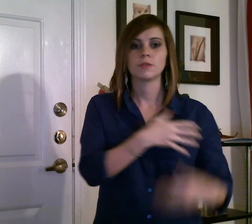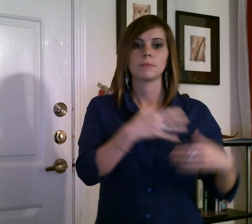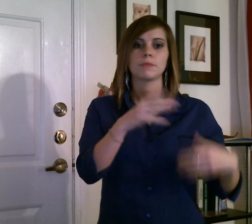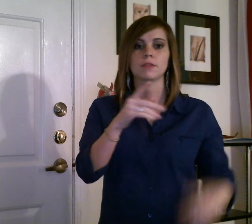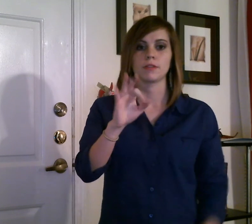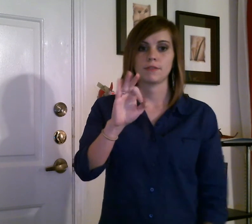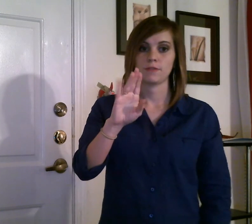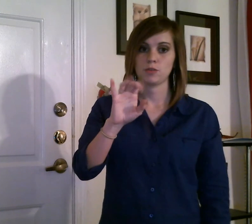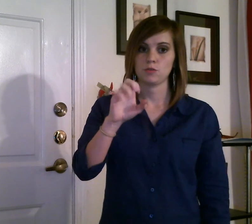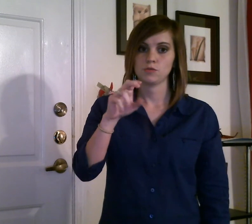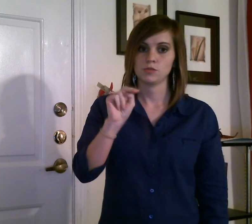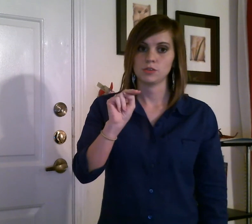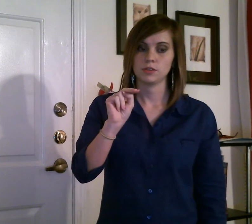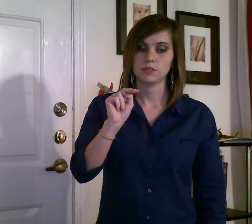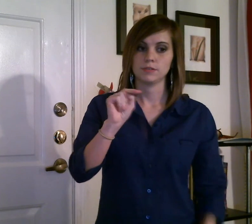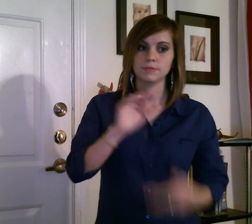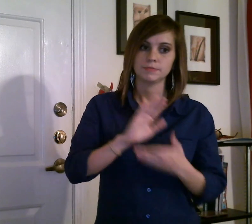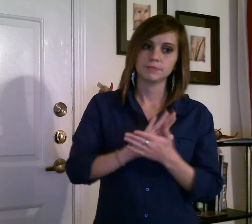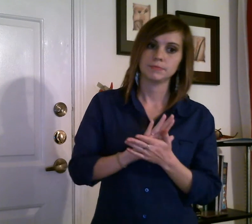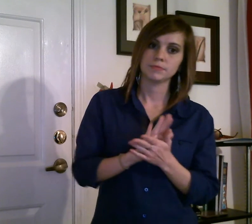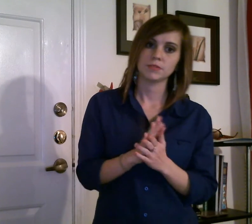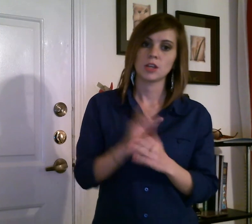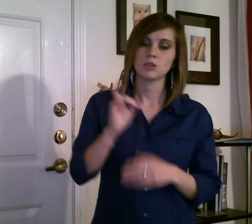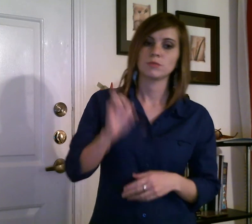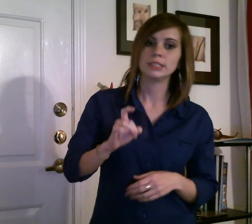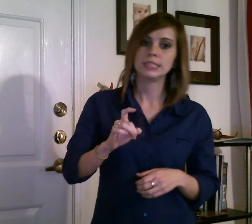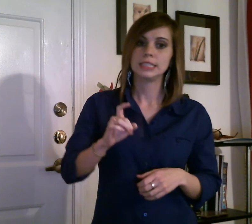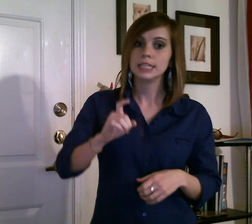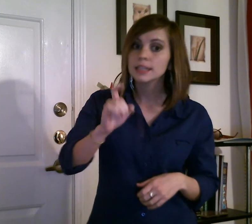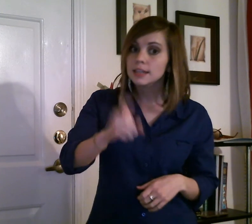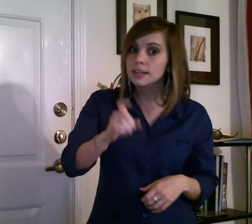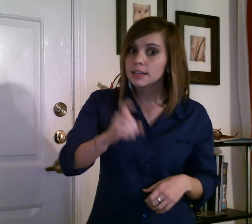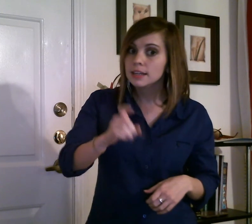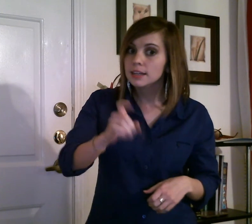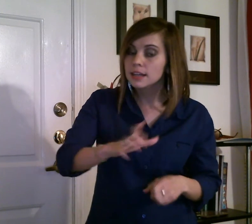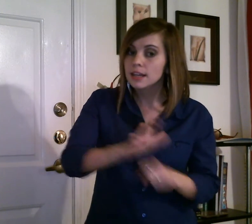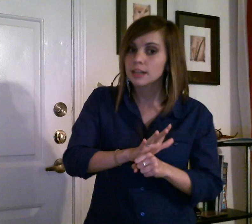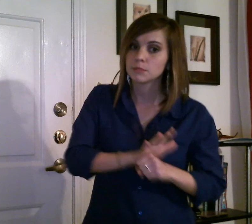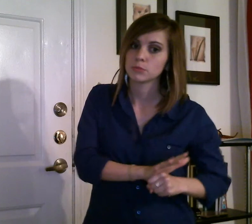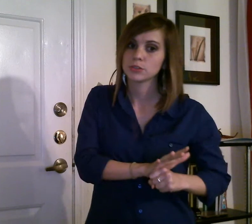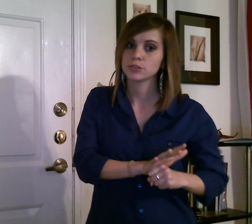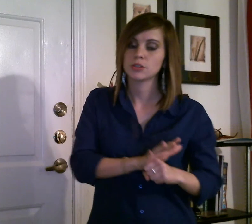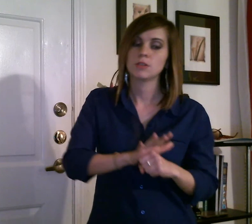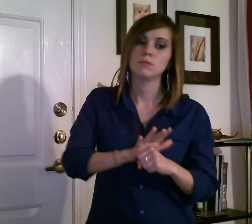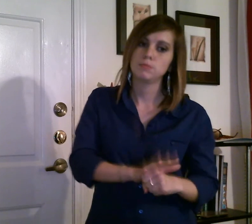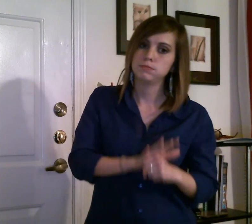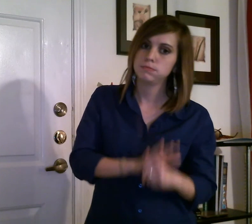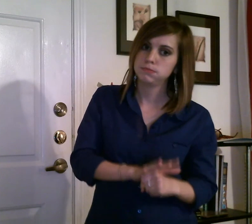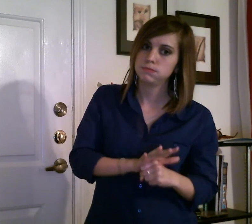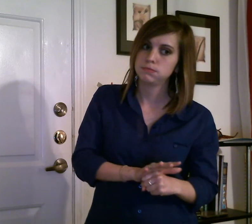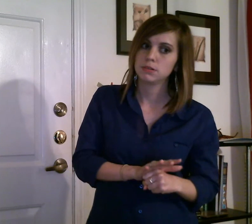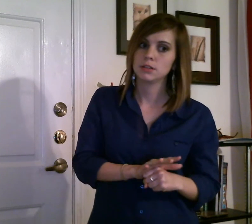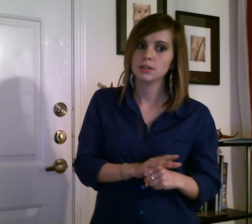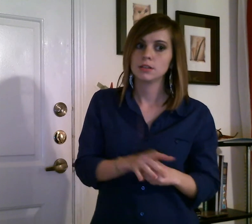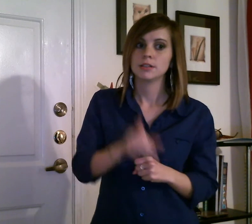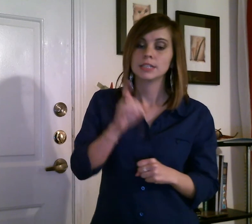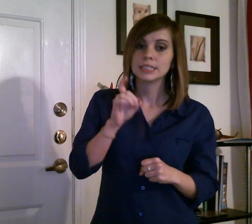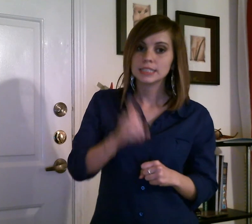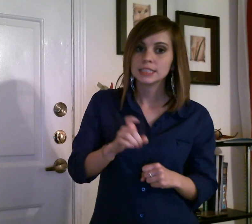needs super high pressure, super high temperatures to happen, keeps the star from collapsing. And once a star